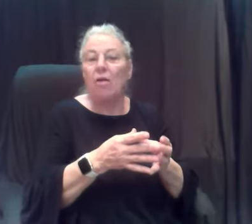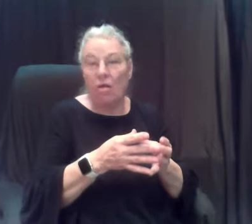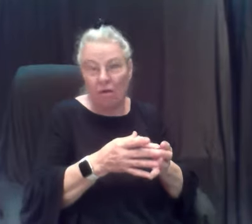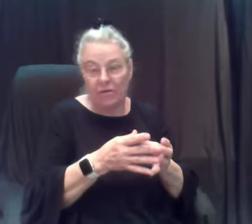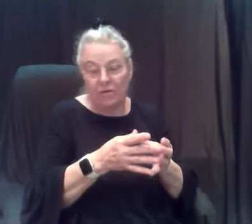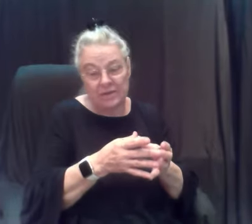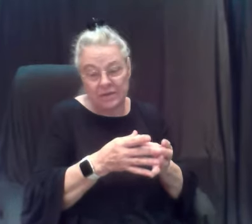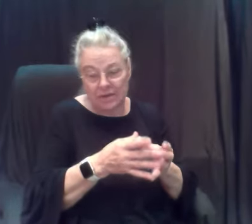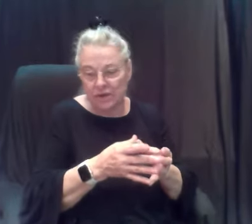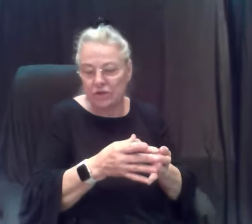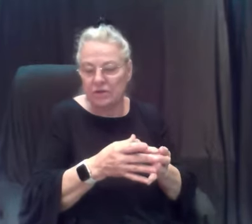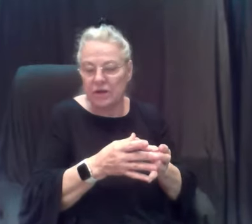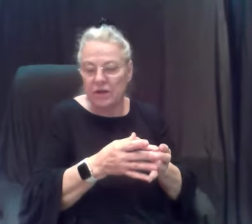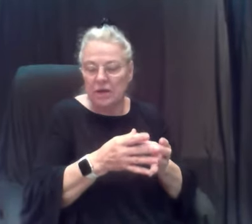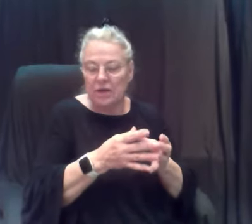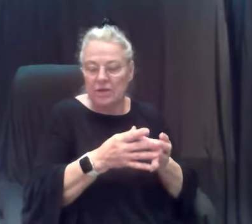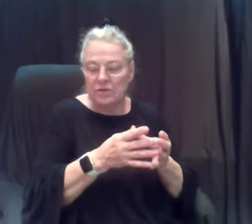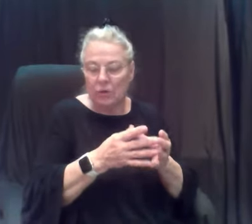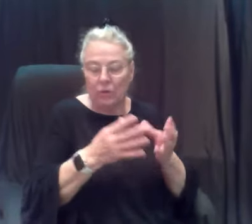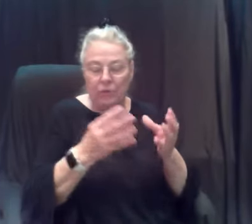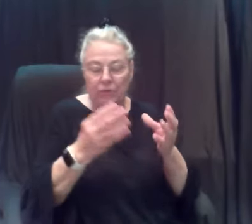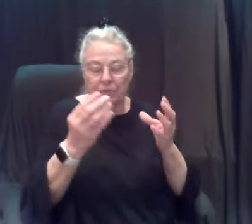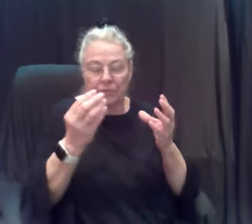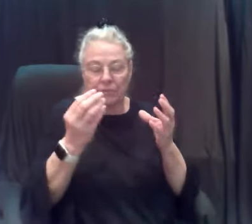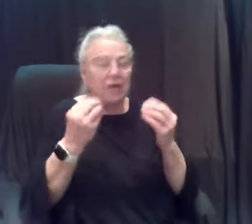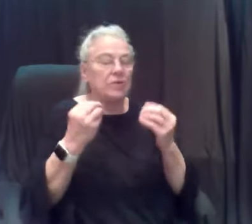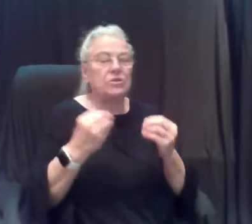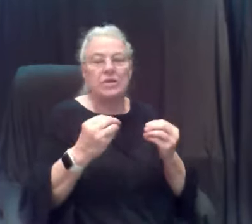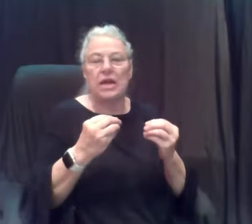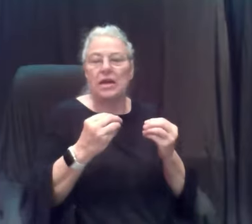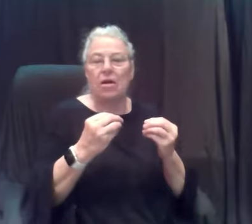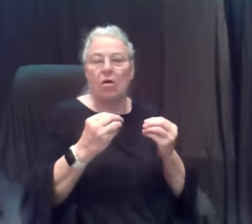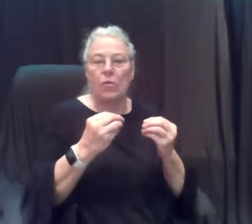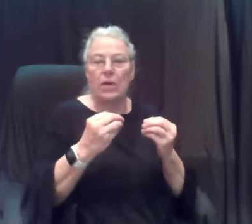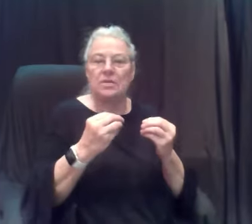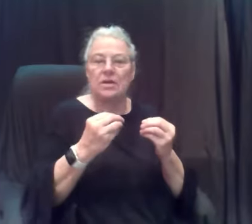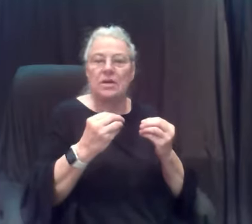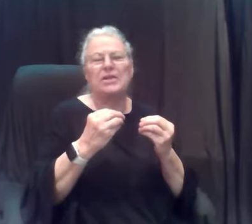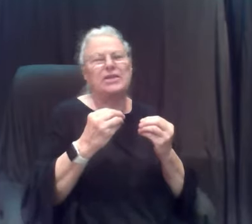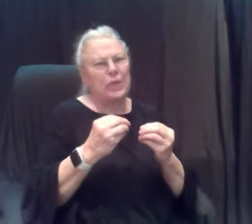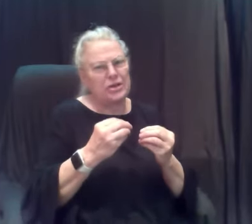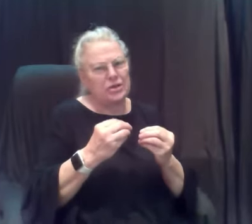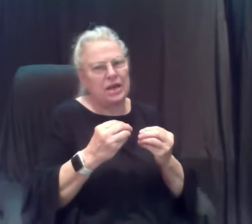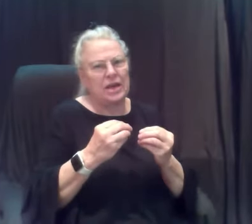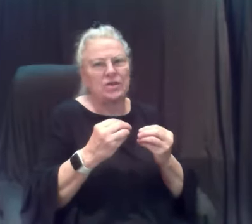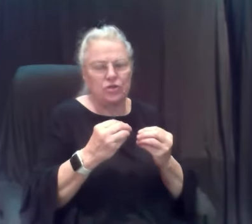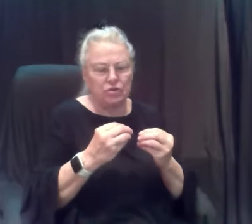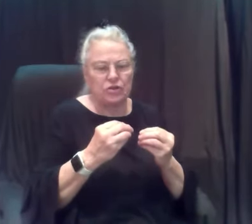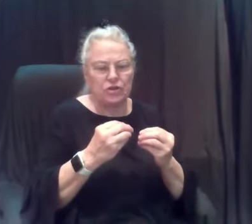hard translations. So understanding always, especially in church